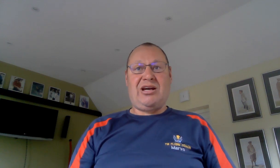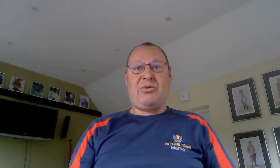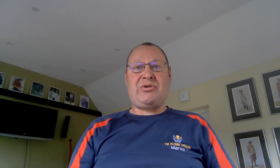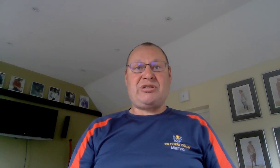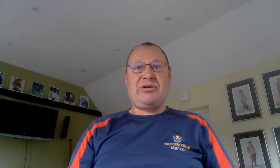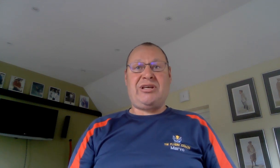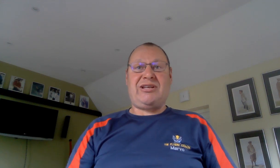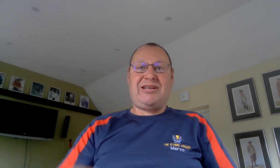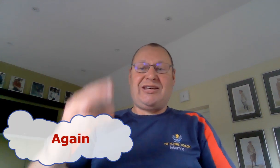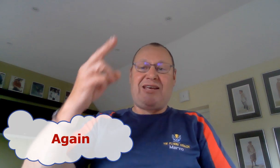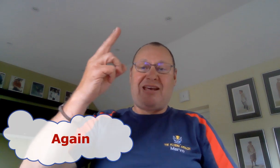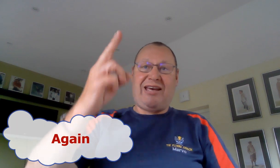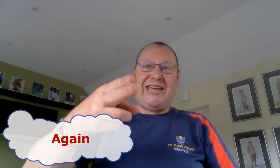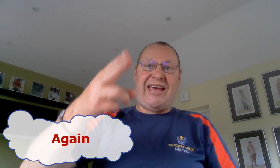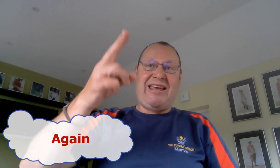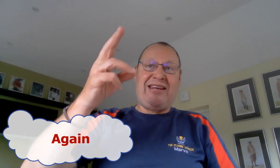I want to do it again.